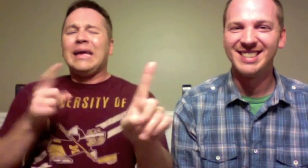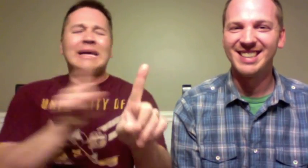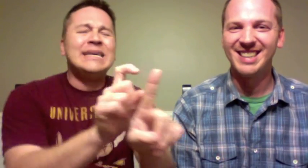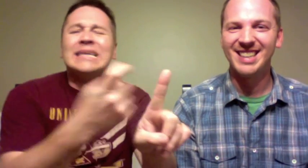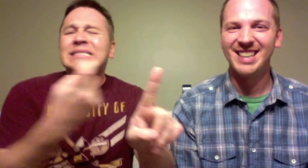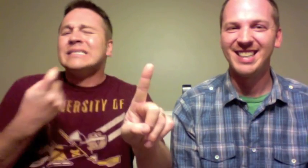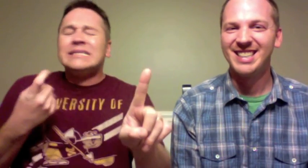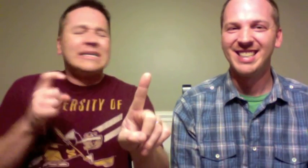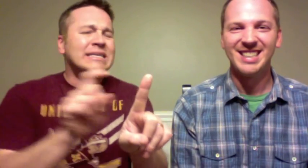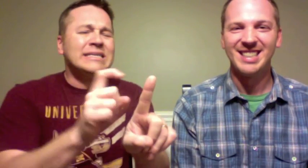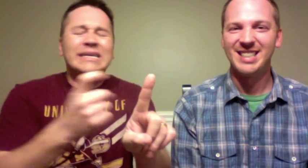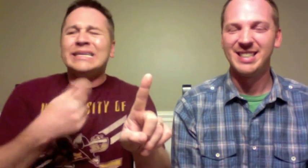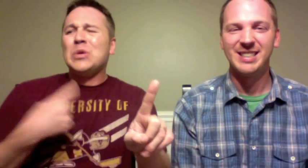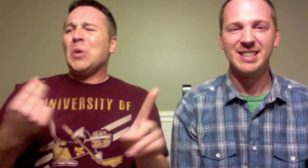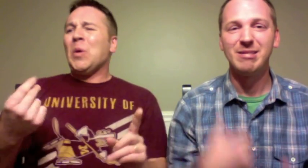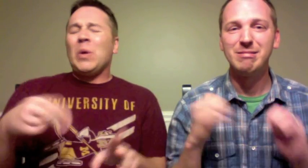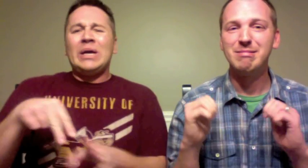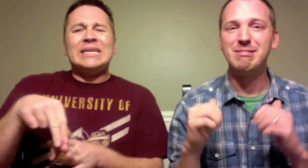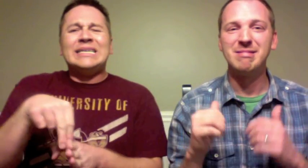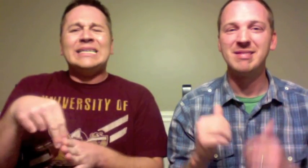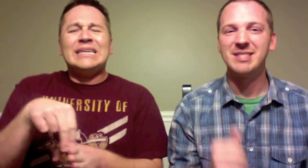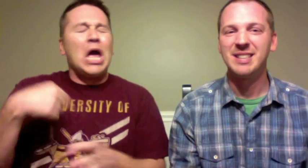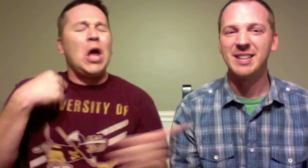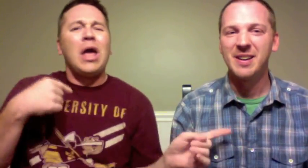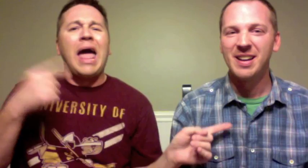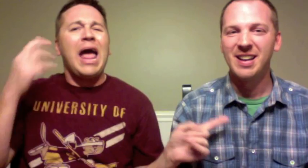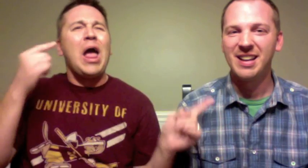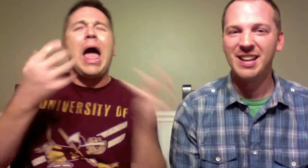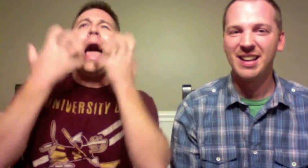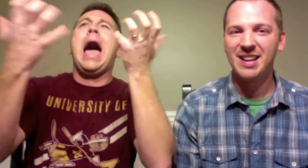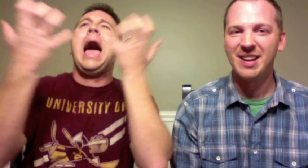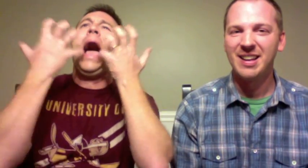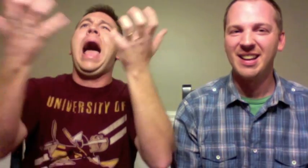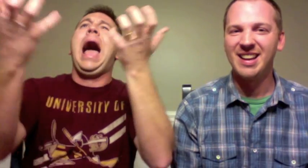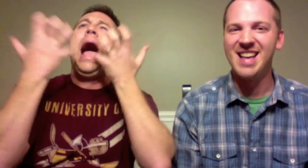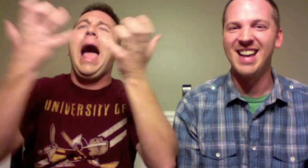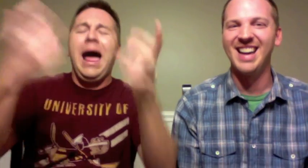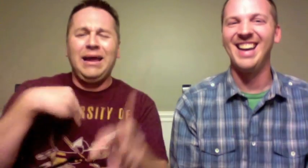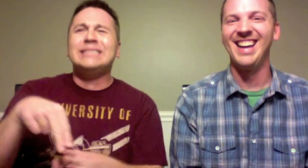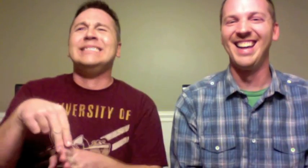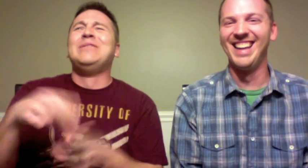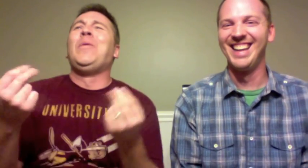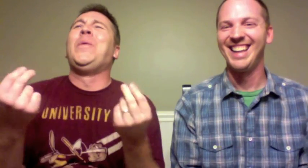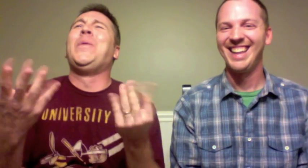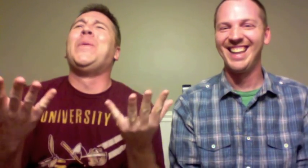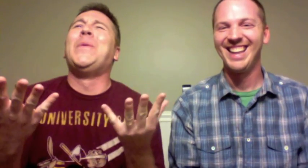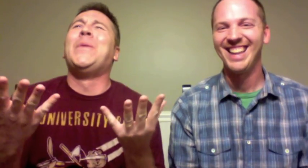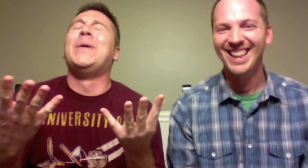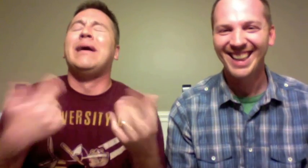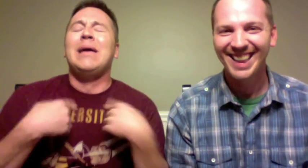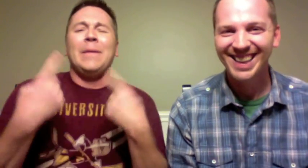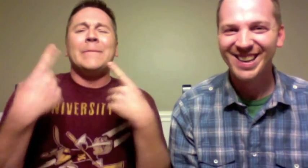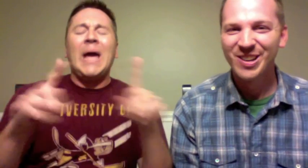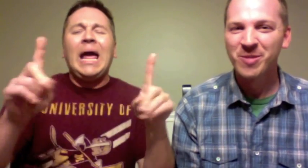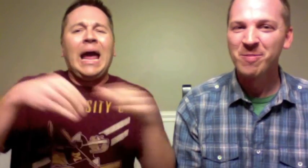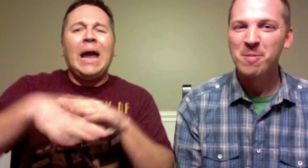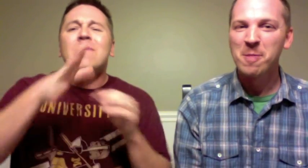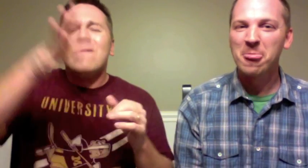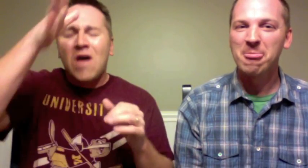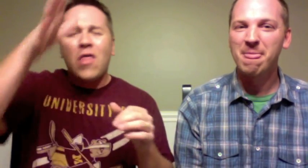went back and forth and back and forth. I was so nervous. I almost had diarrhea. And I heard him screaming. And I'm like, what am I going to Andy, do? help me. So I finally went in and I said,